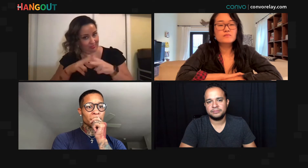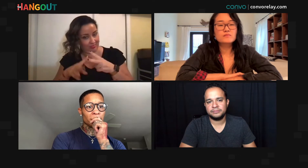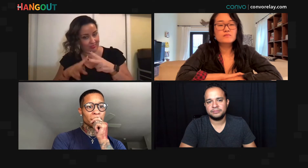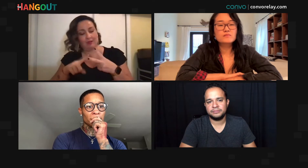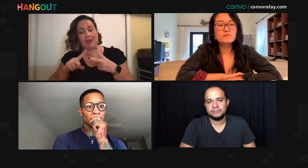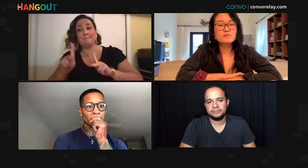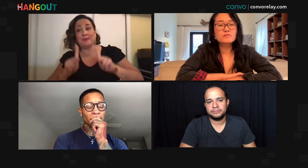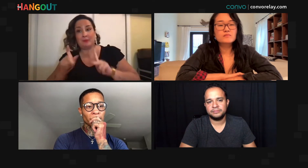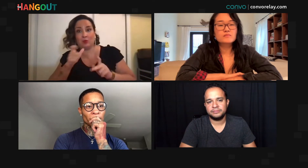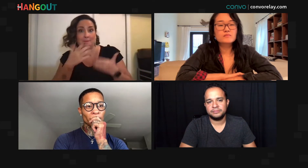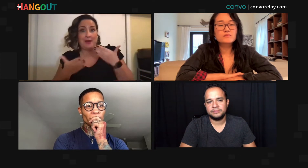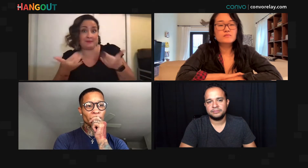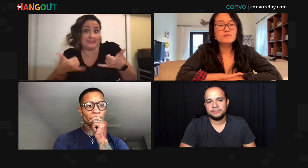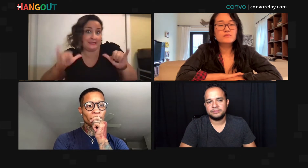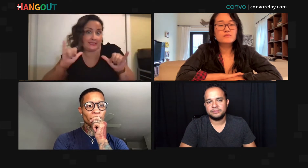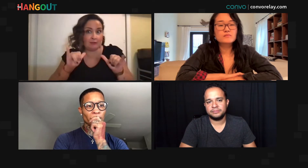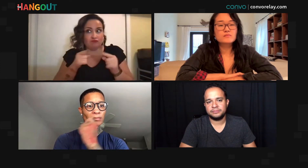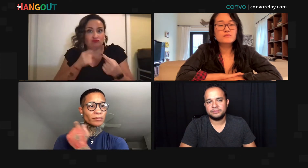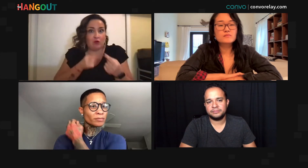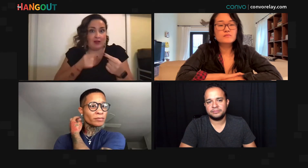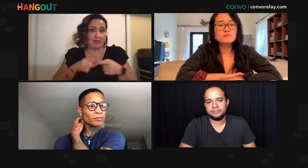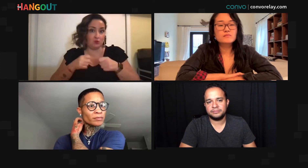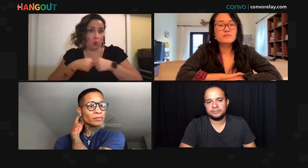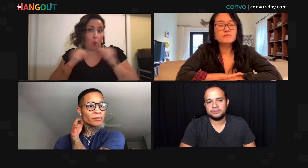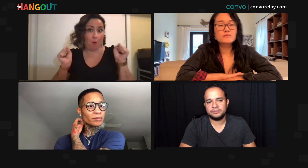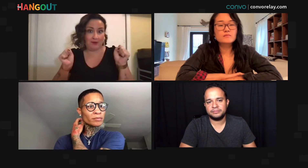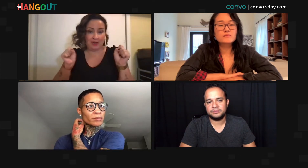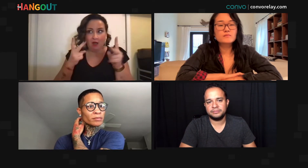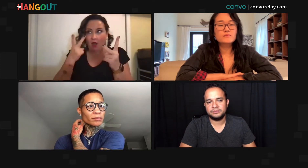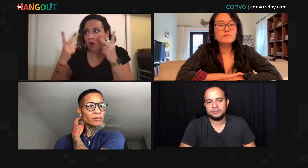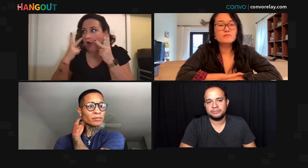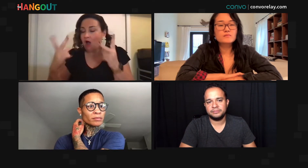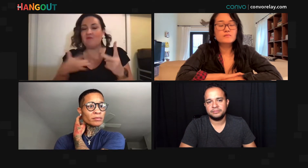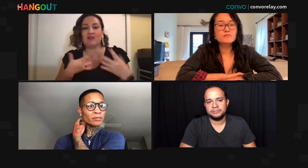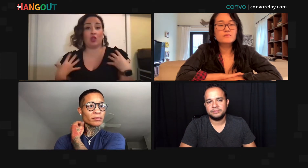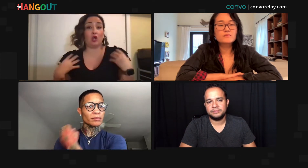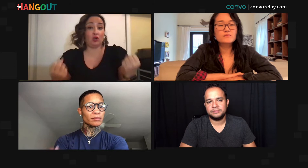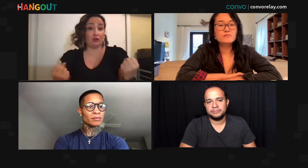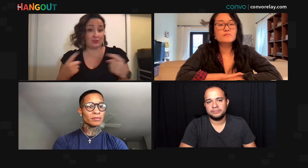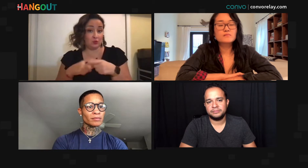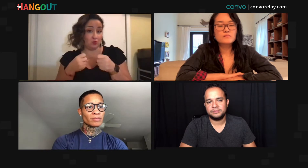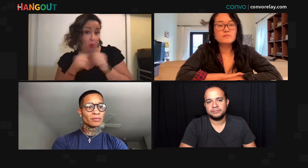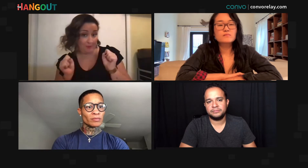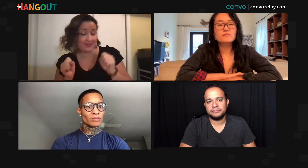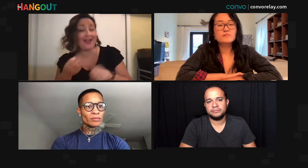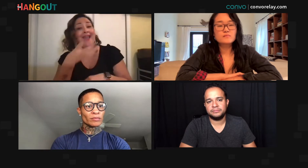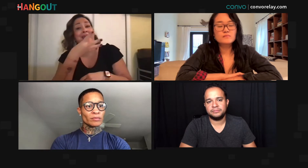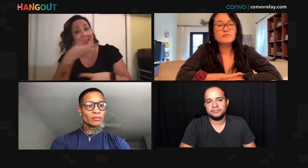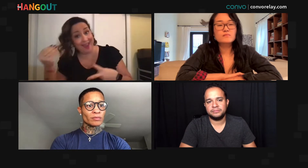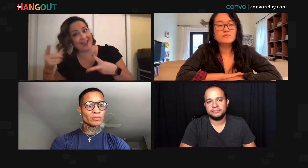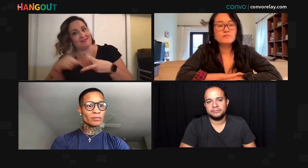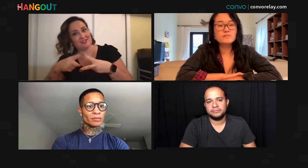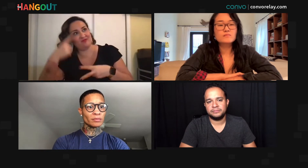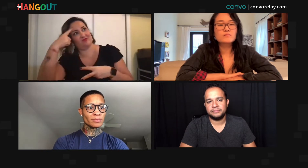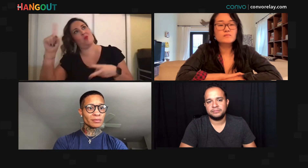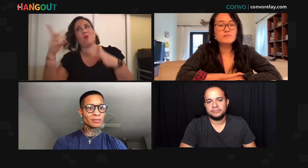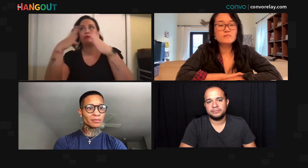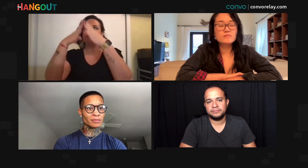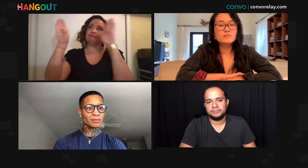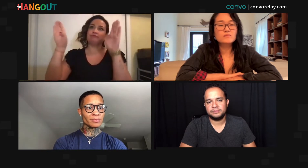awareness. I think both for people who are still struggling to come out, right? Feeling that they have the courage to do so.